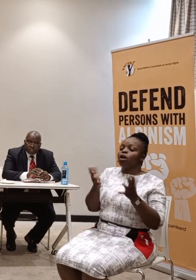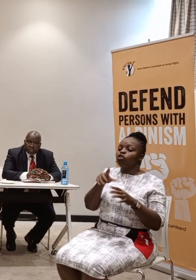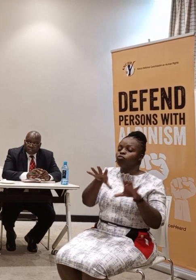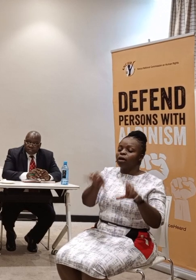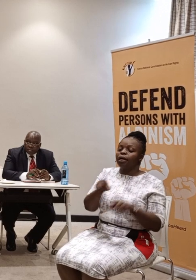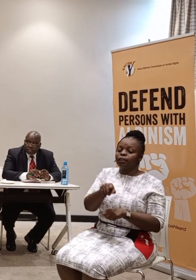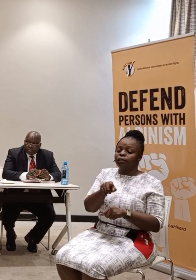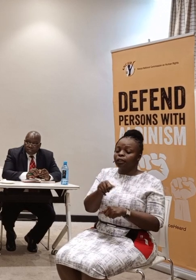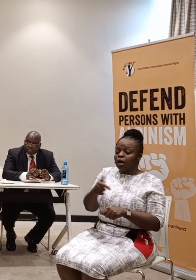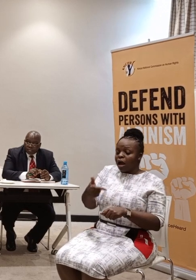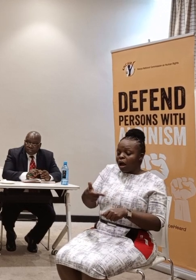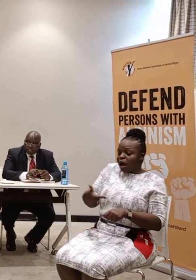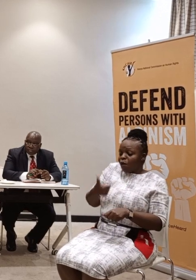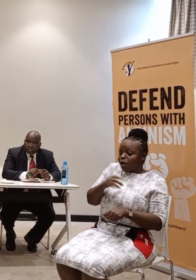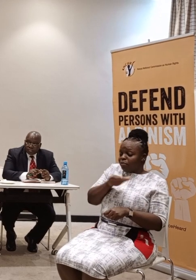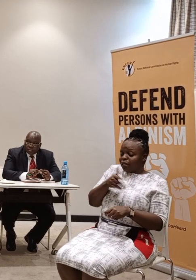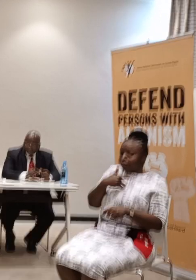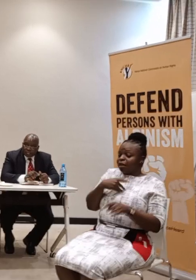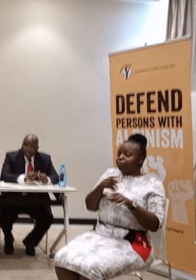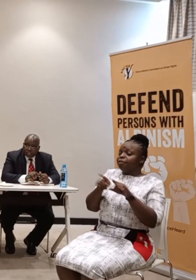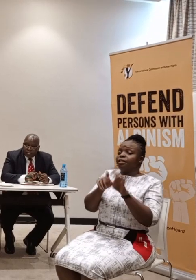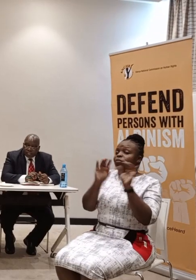hakuna kitu kama hii.